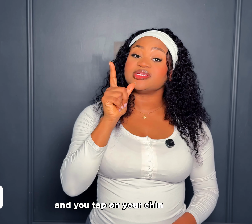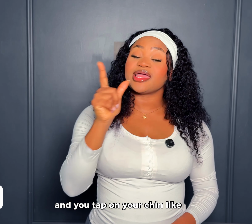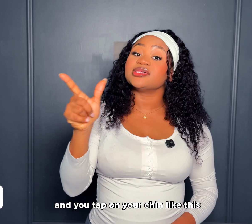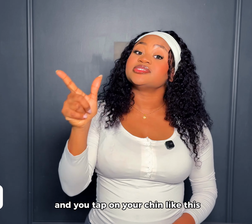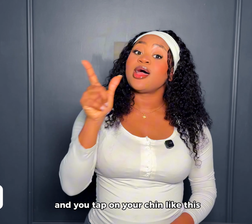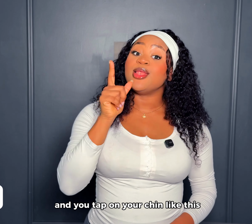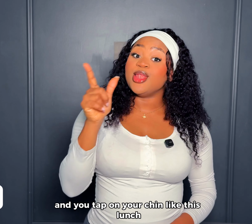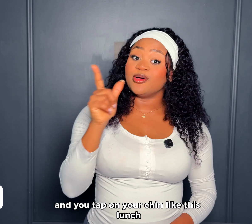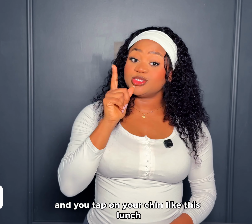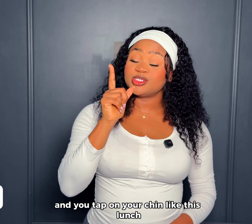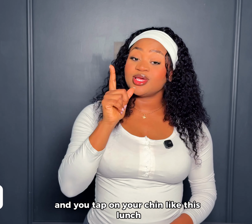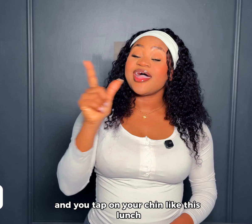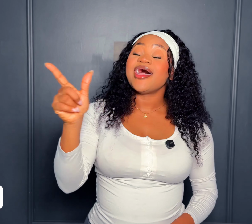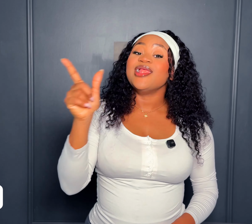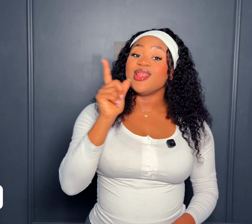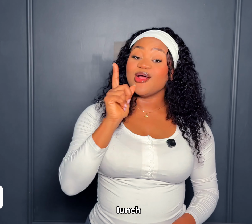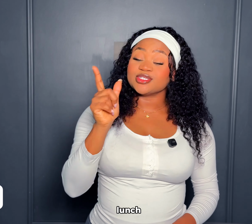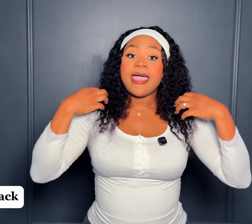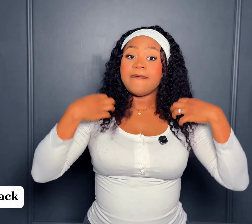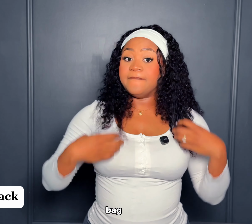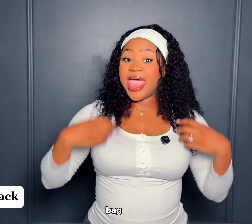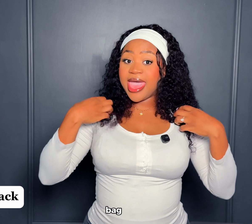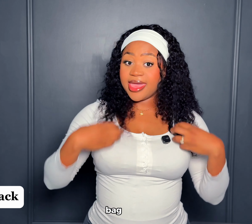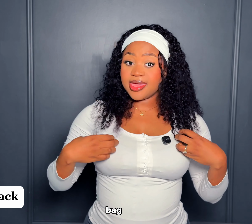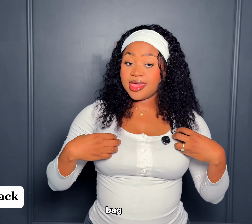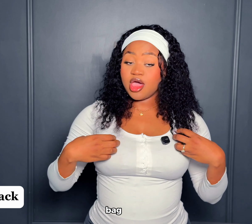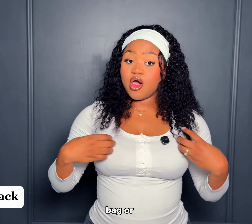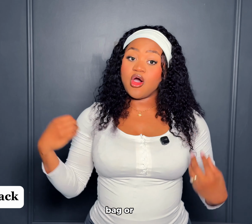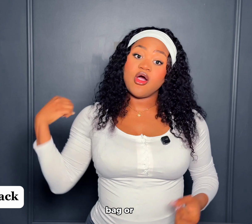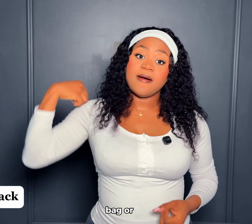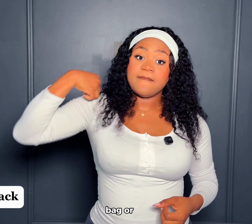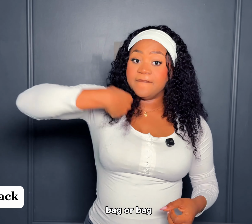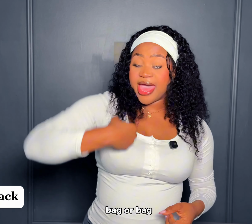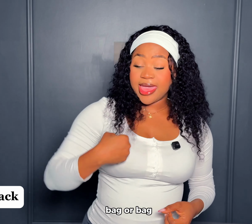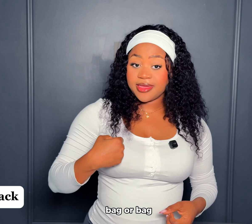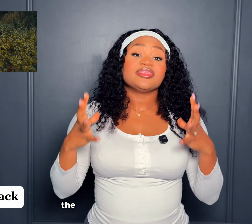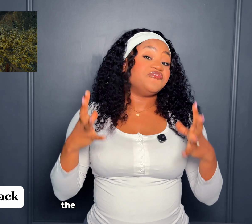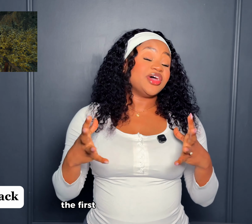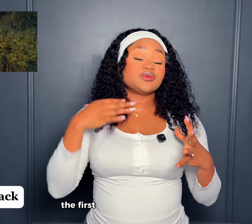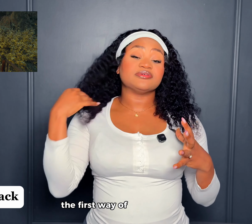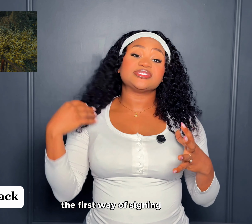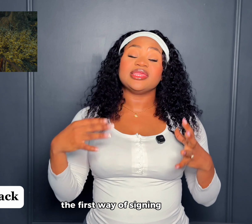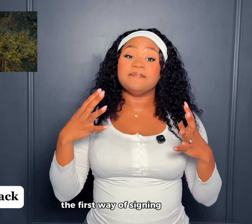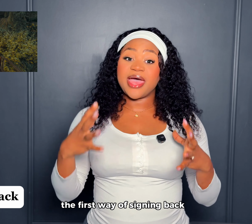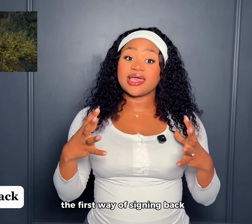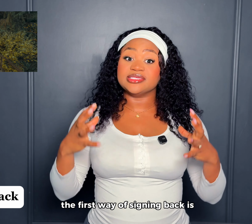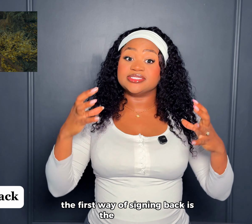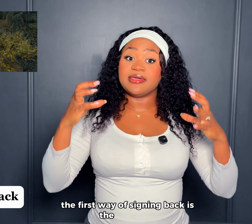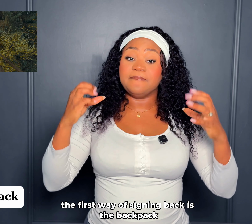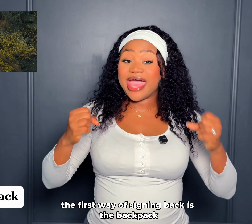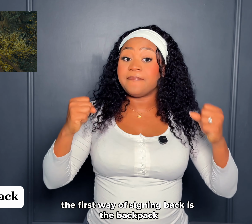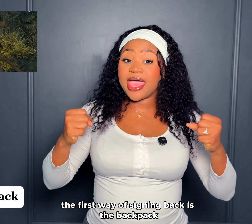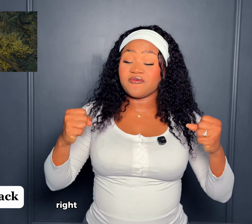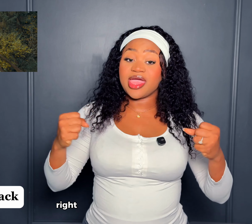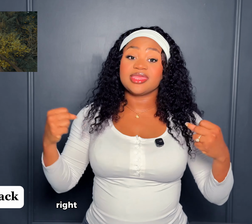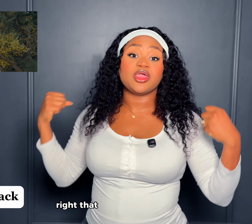like this. Lunch. Lunch. Bag or bag. The first way of signing bag is the backpack, right, that you